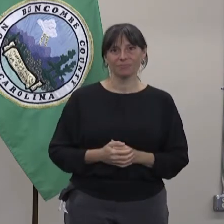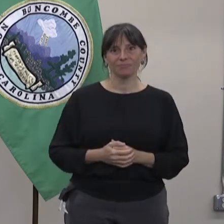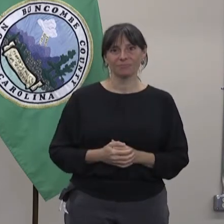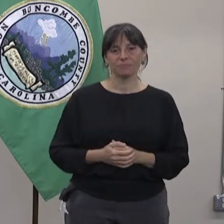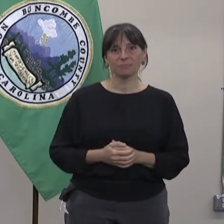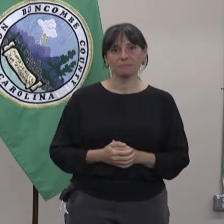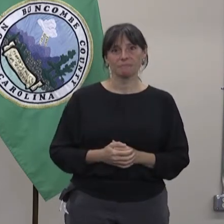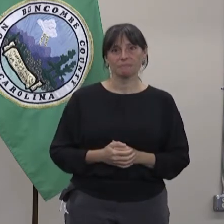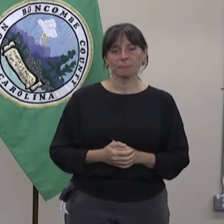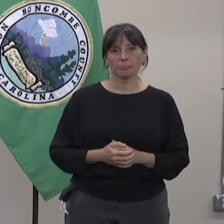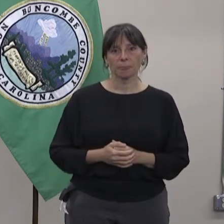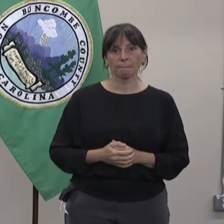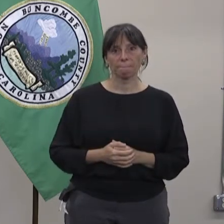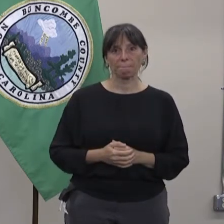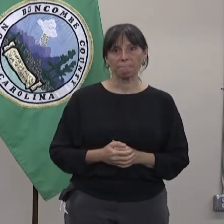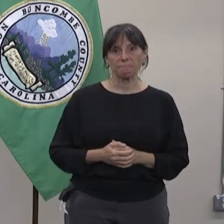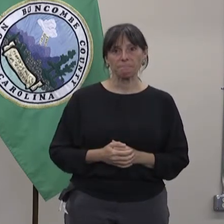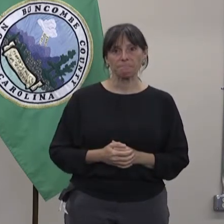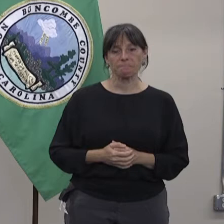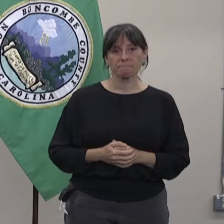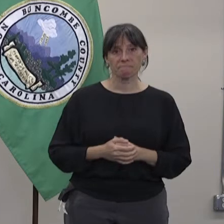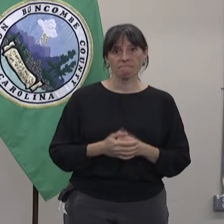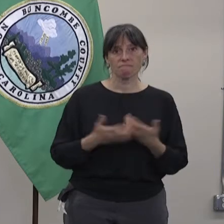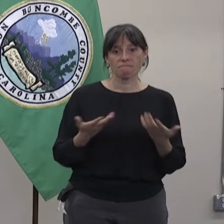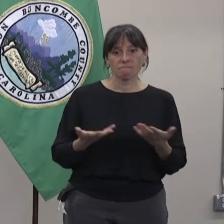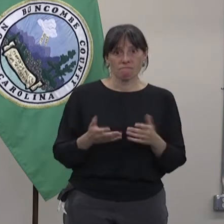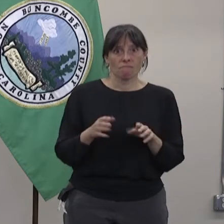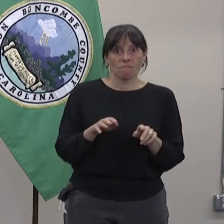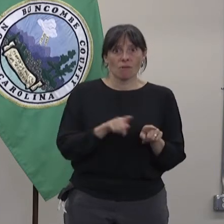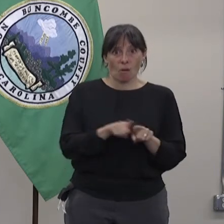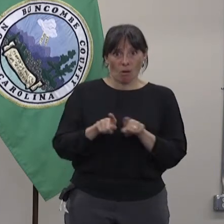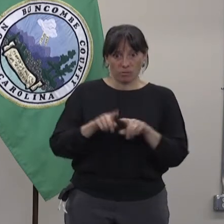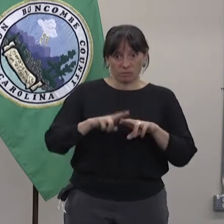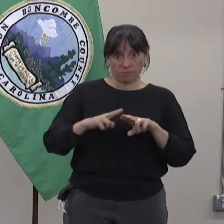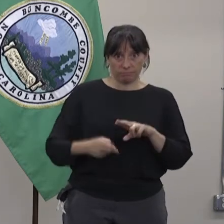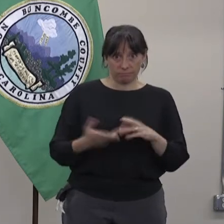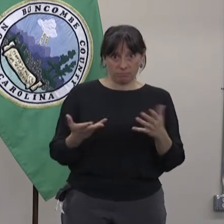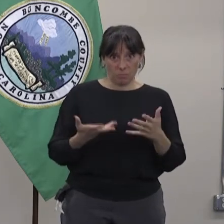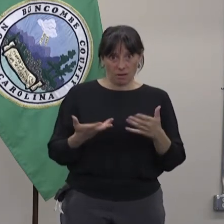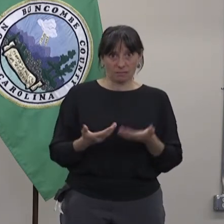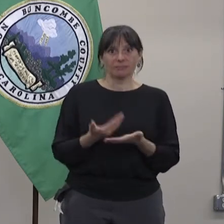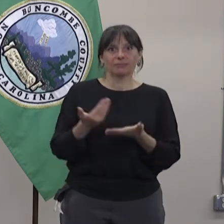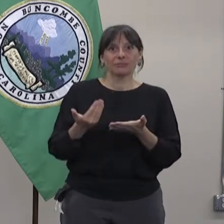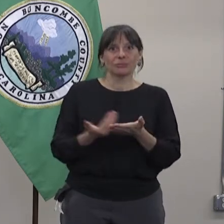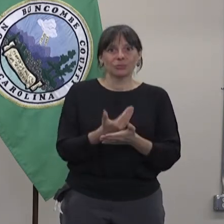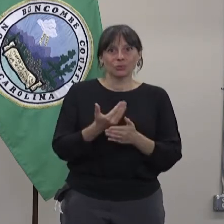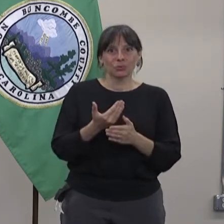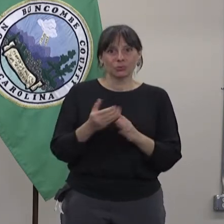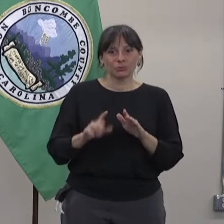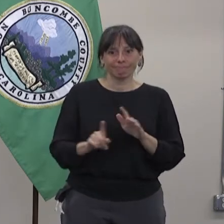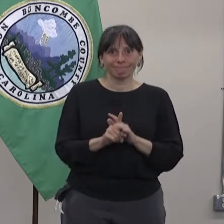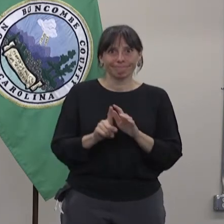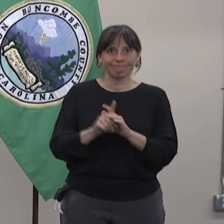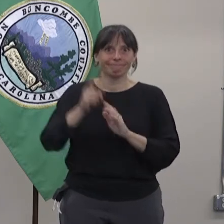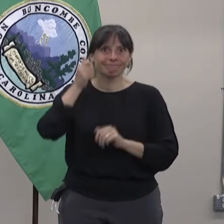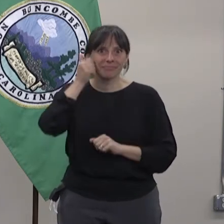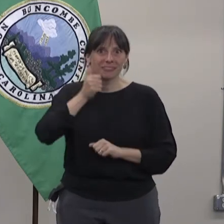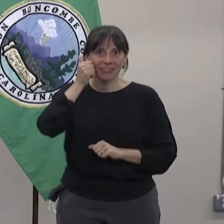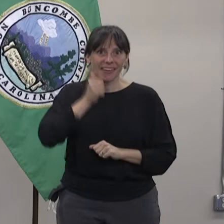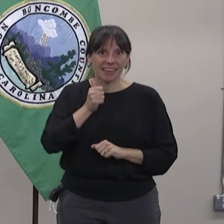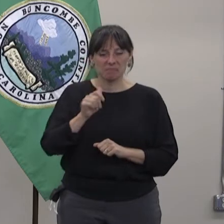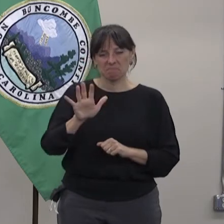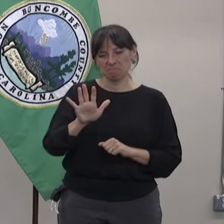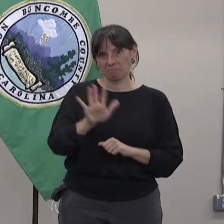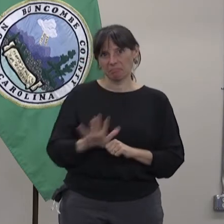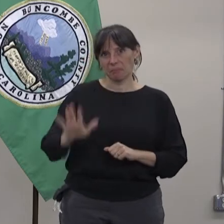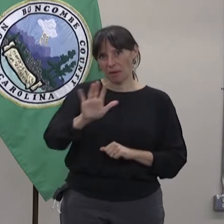We also continue to see an overall decrease in new cases per day on average. Our current cases are remaining under 20 new